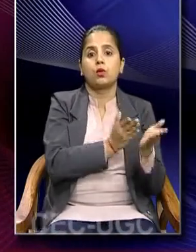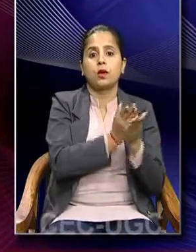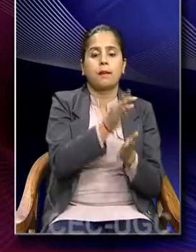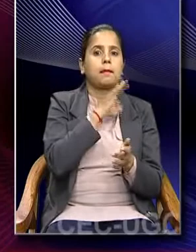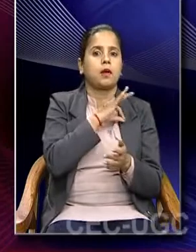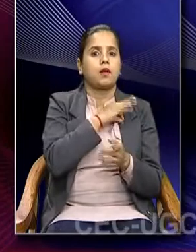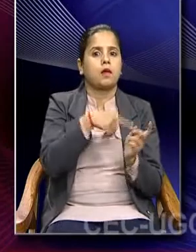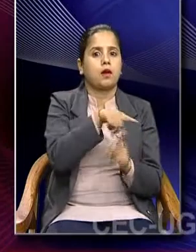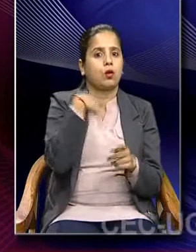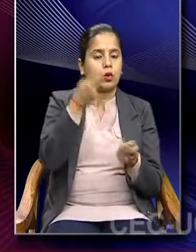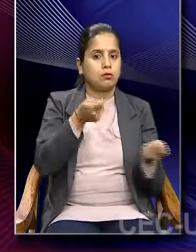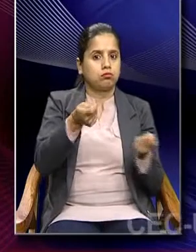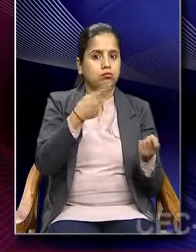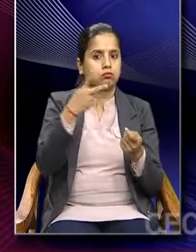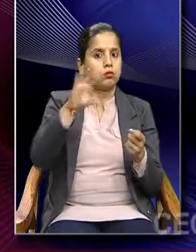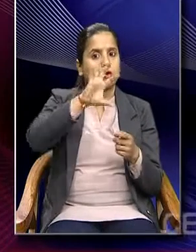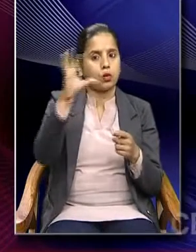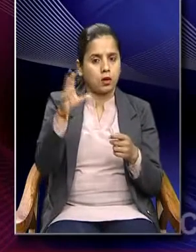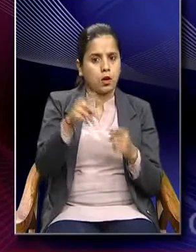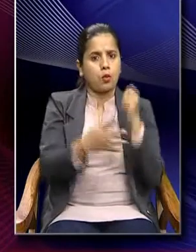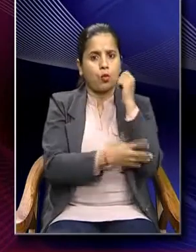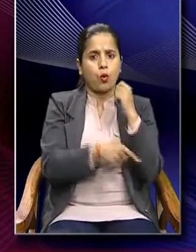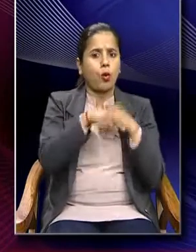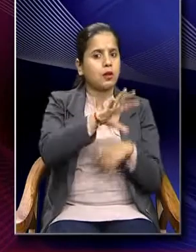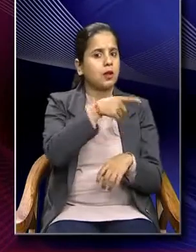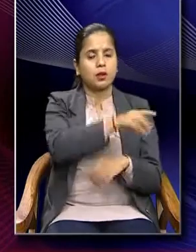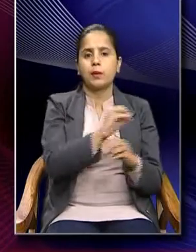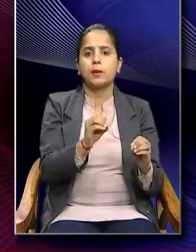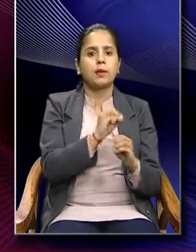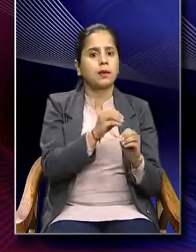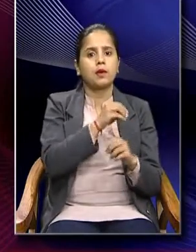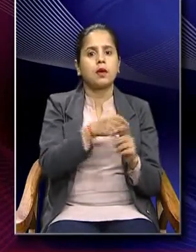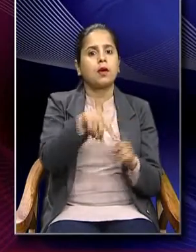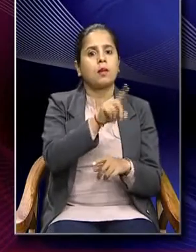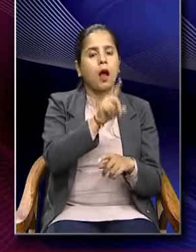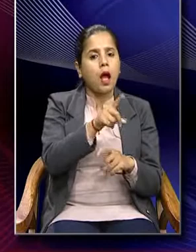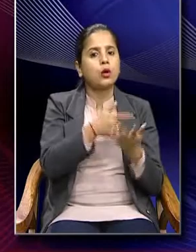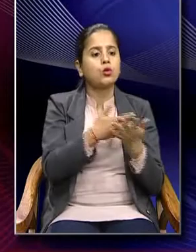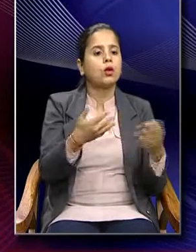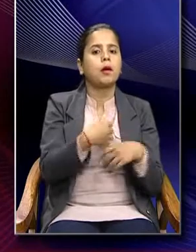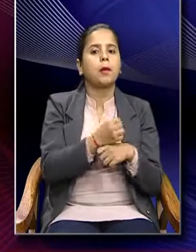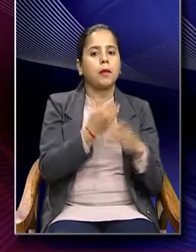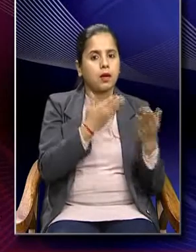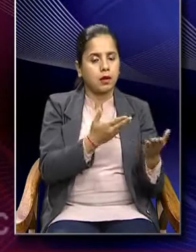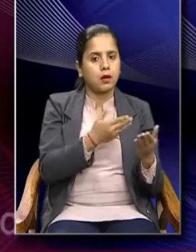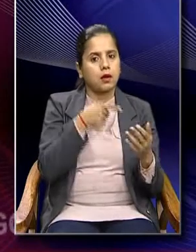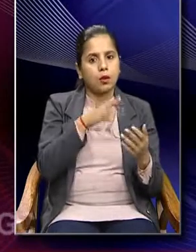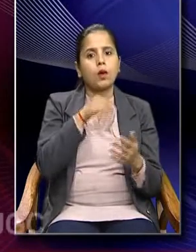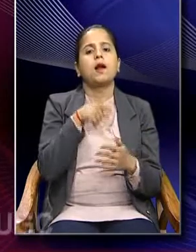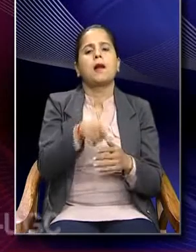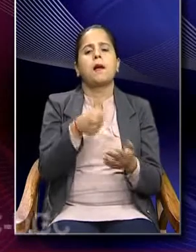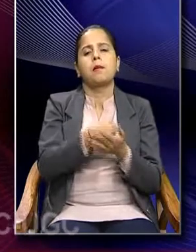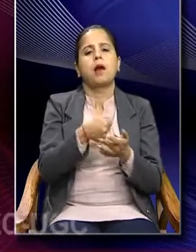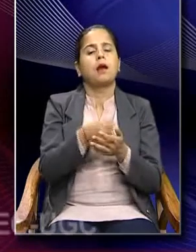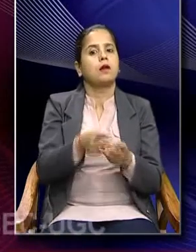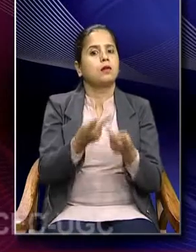benefits dominant states and not the poorer states in which the resources are found. So this is the basic difference